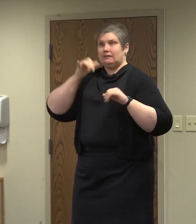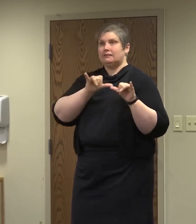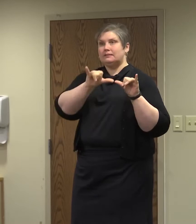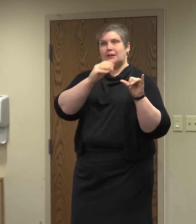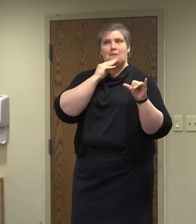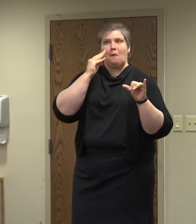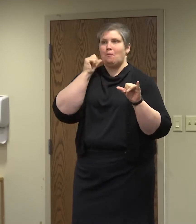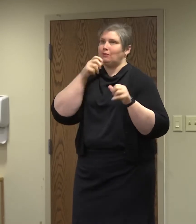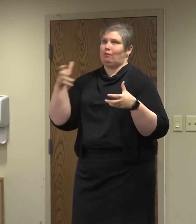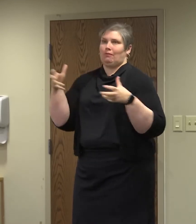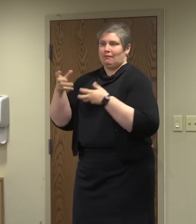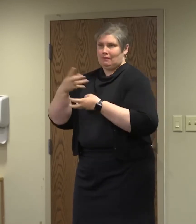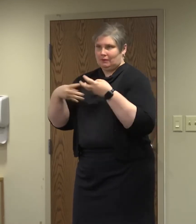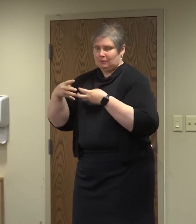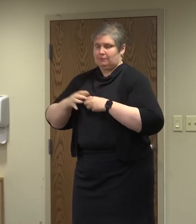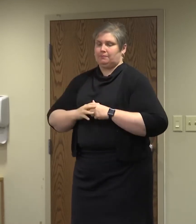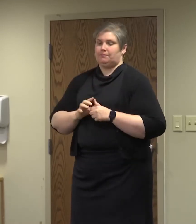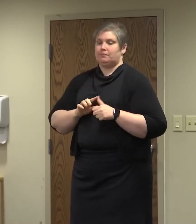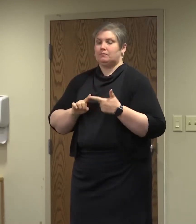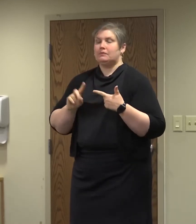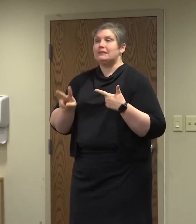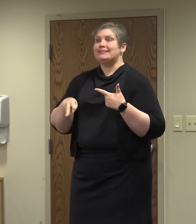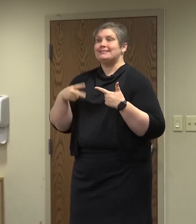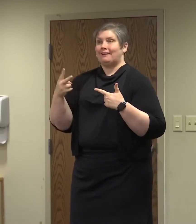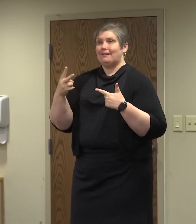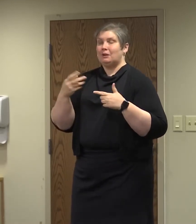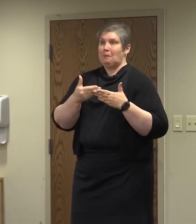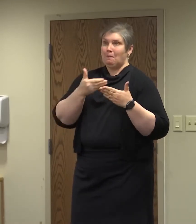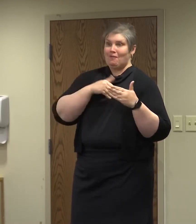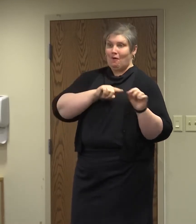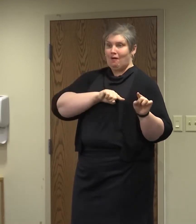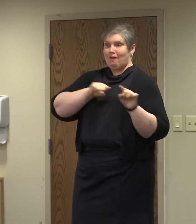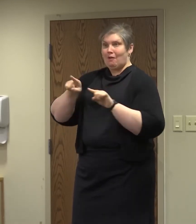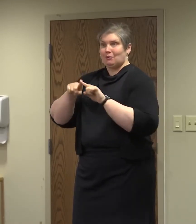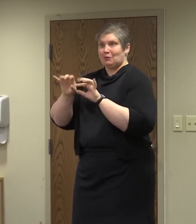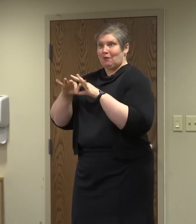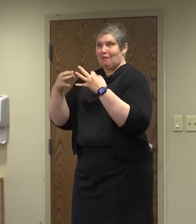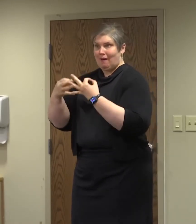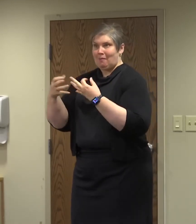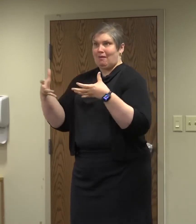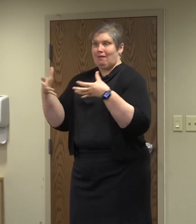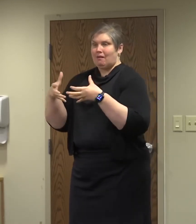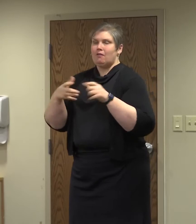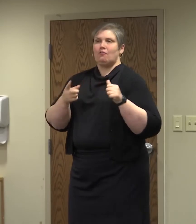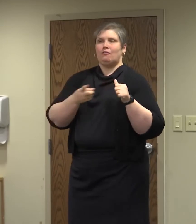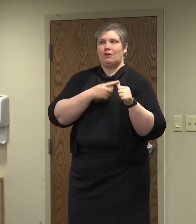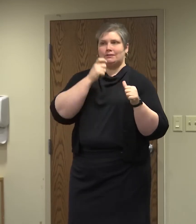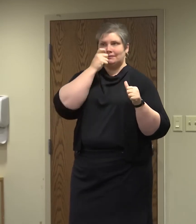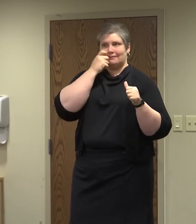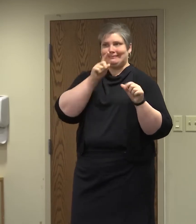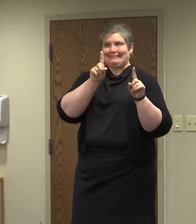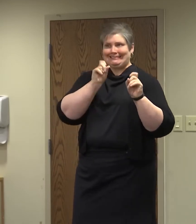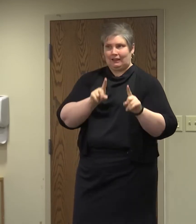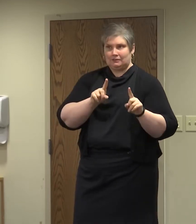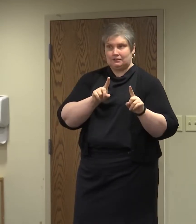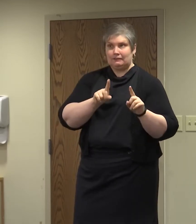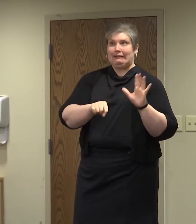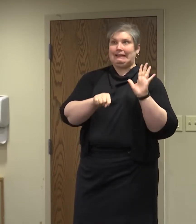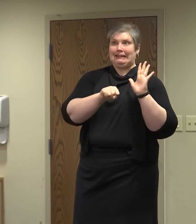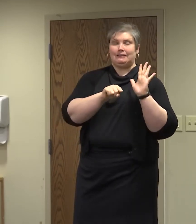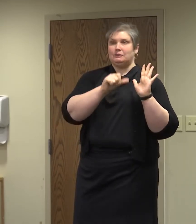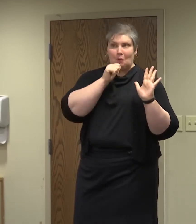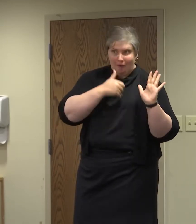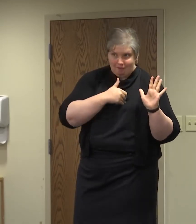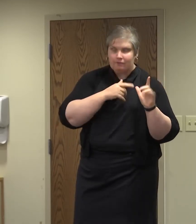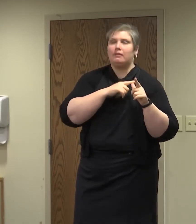two, get a test and ensure you aren't spreading COVID to some of your most loved ones. If you are vaccinated but haven't got the